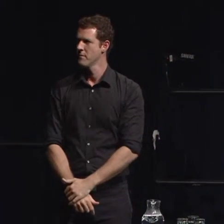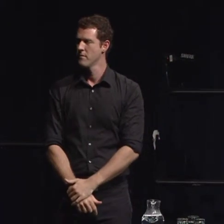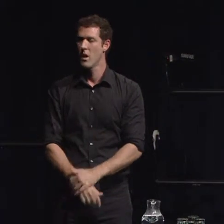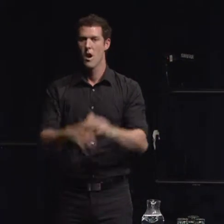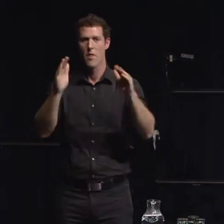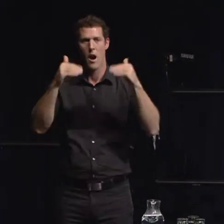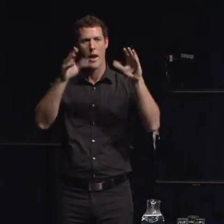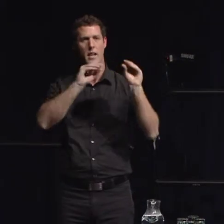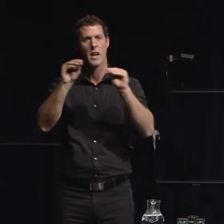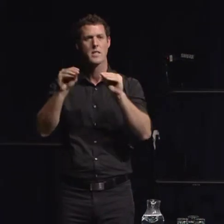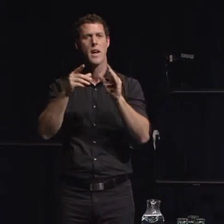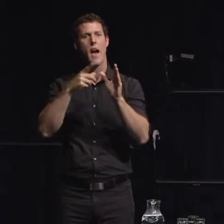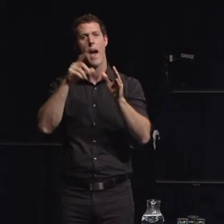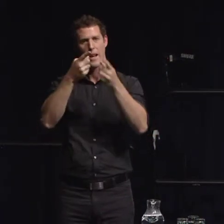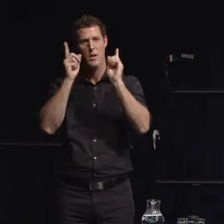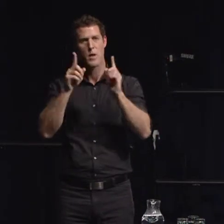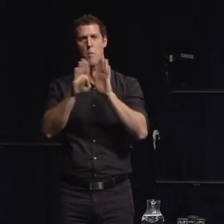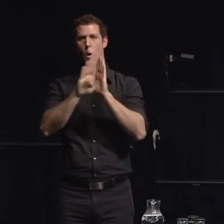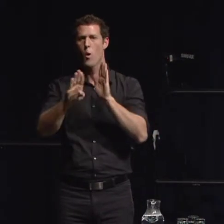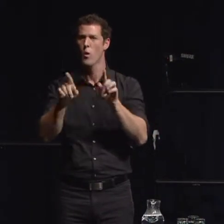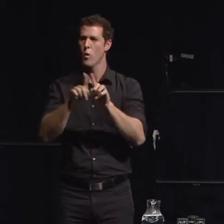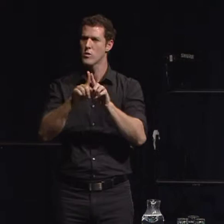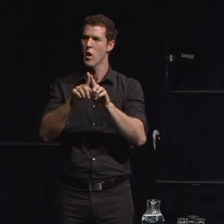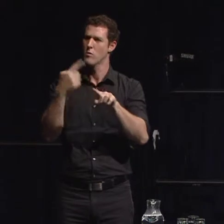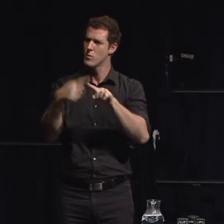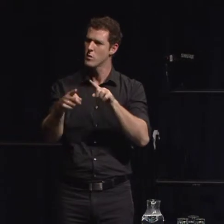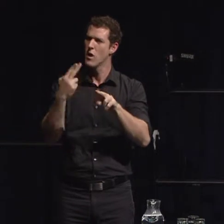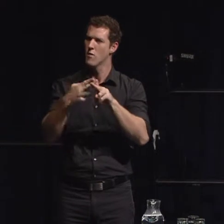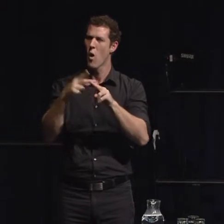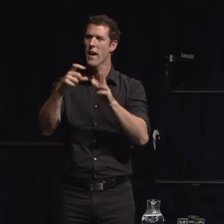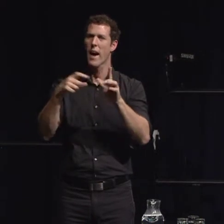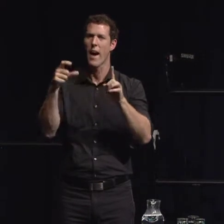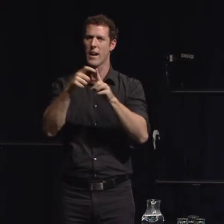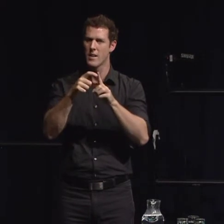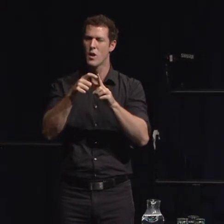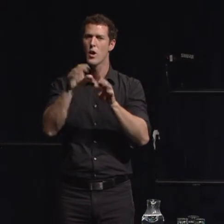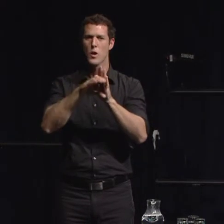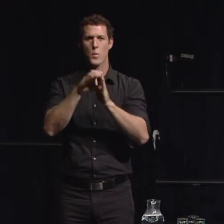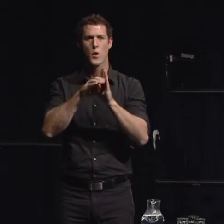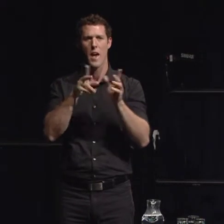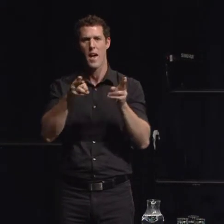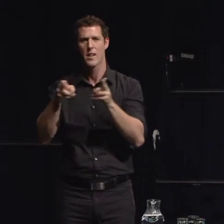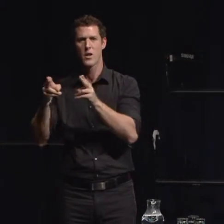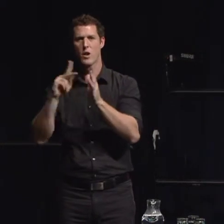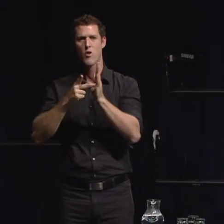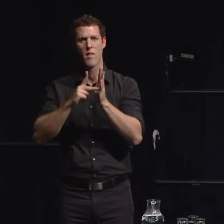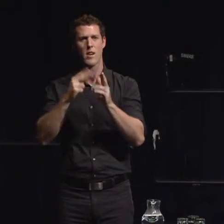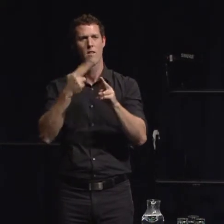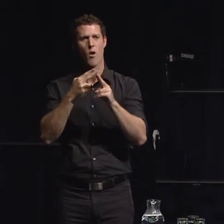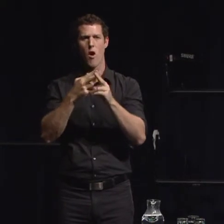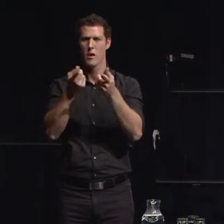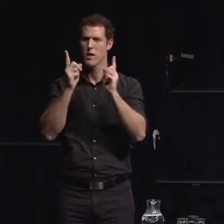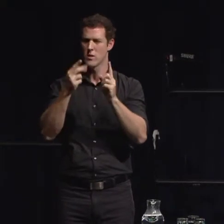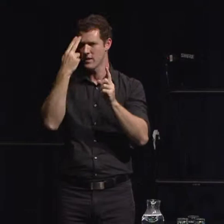The Higher Education Academic Board also approves the award of the Diploma of CAD, Computer-Aided Drafting to the graduates